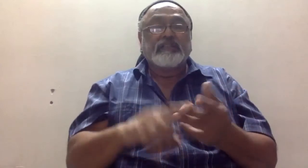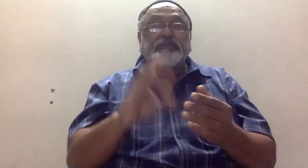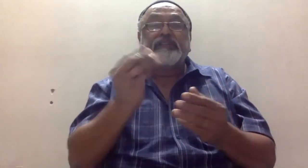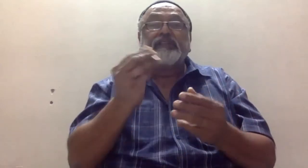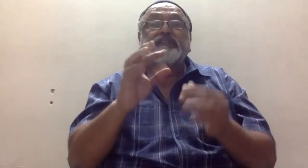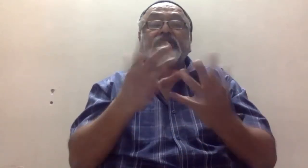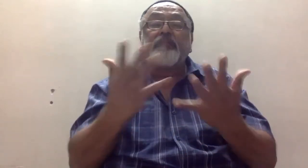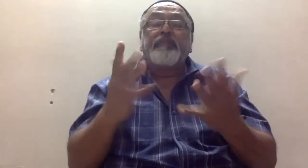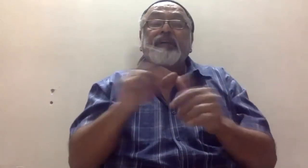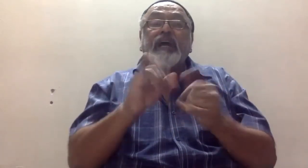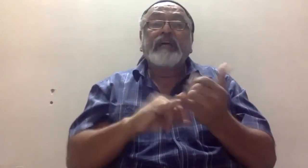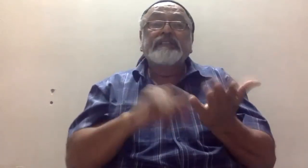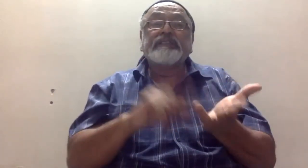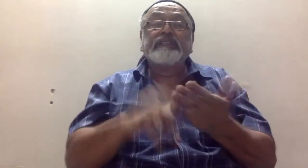mentioned in the schedule to the constitution.